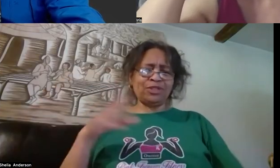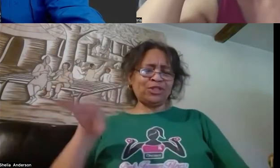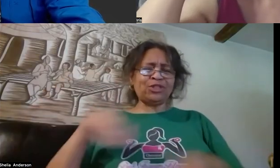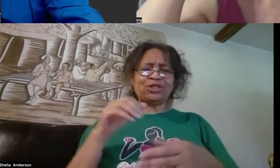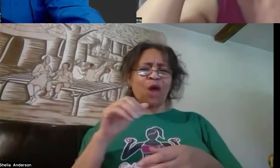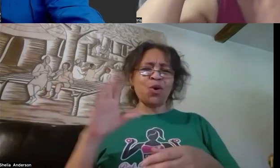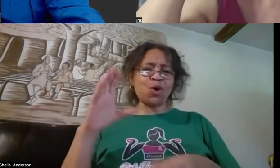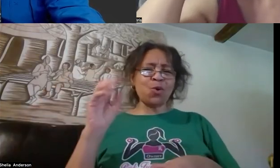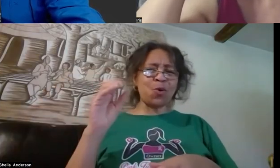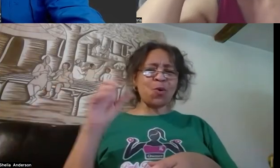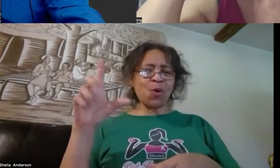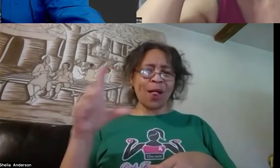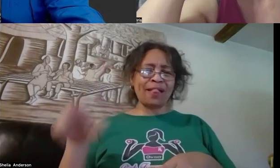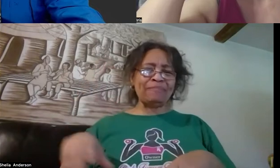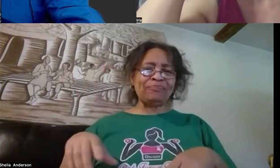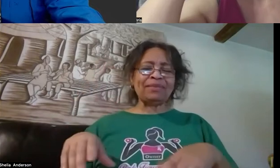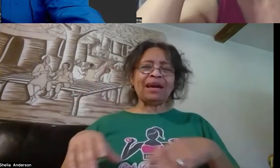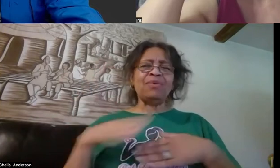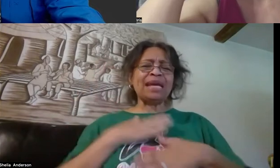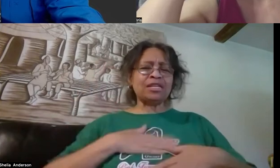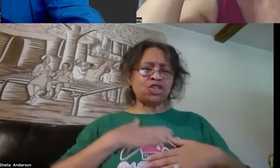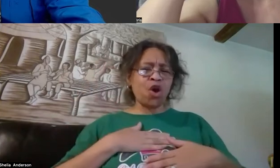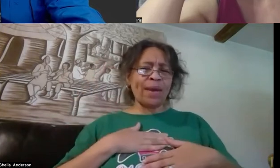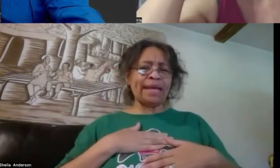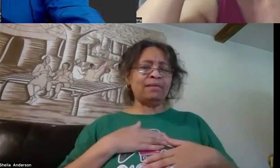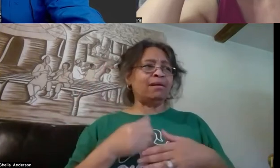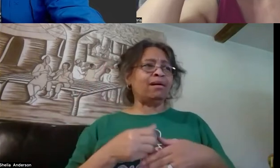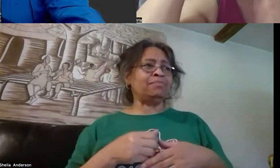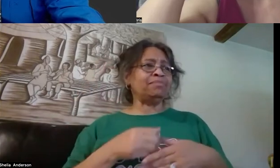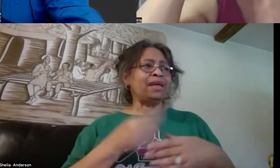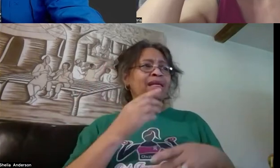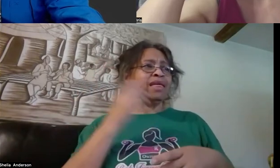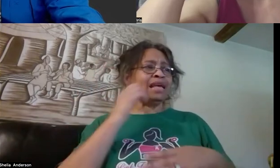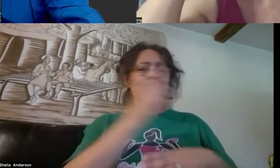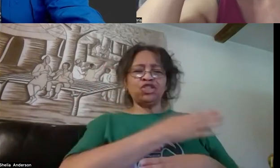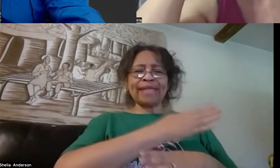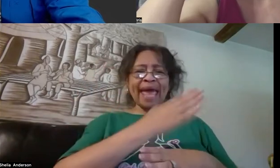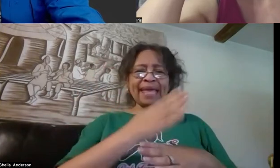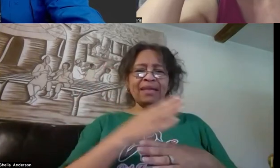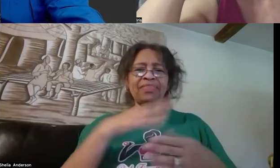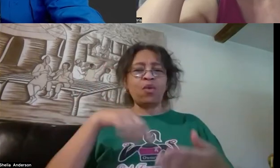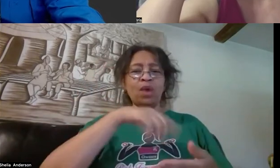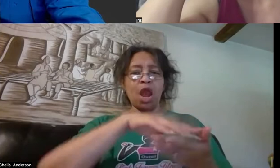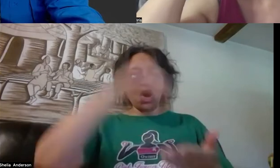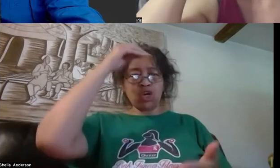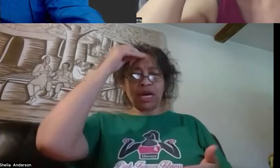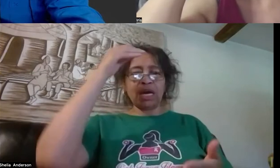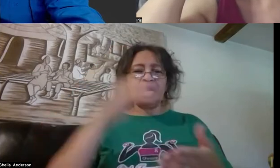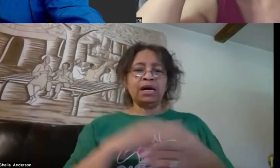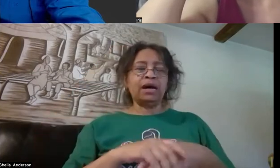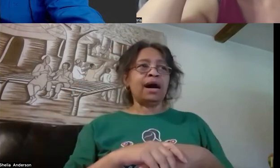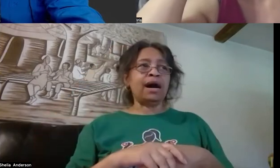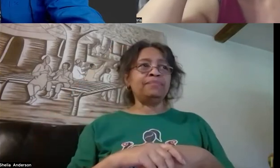was so cool. We enjoy each day that we learn.